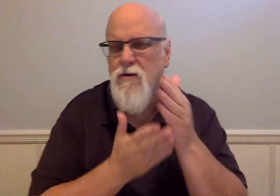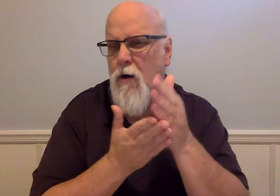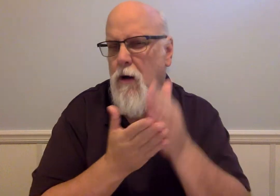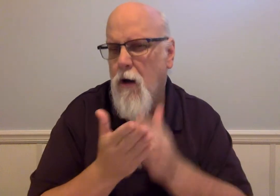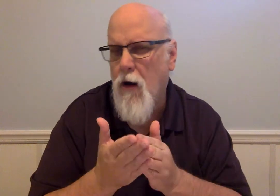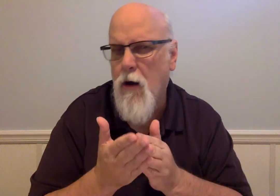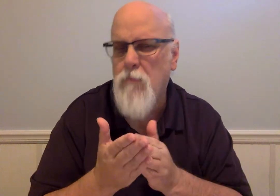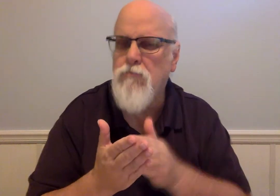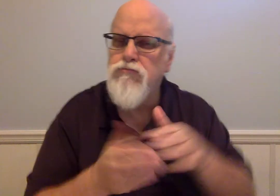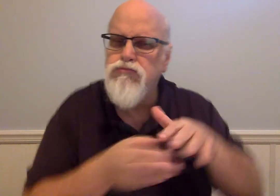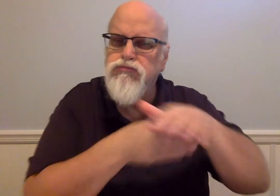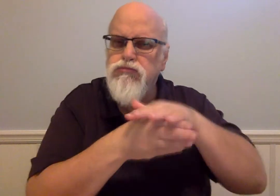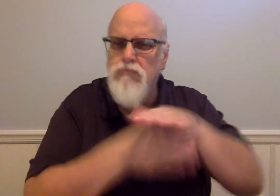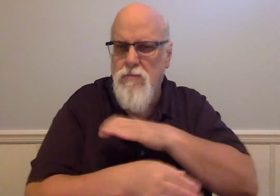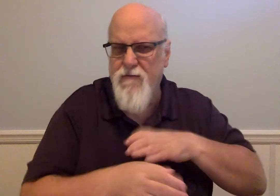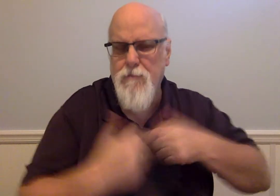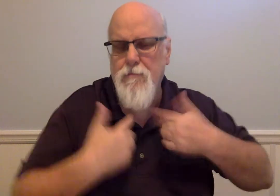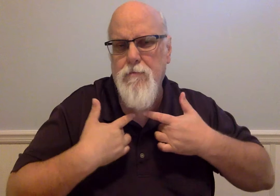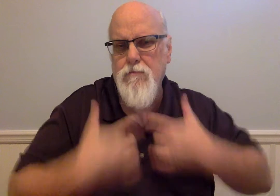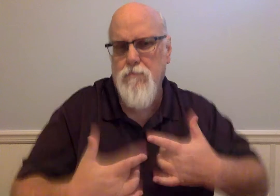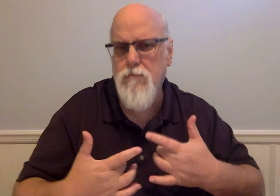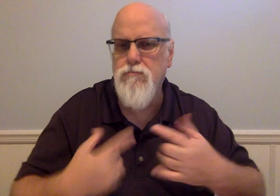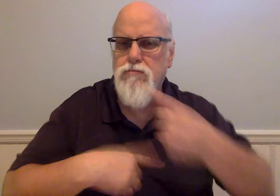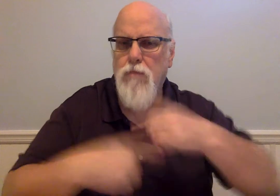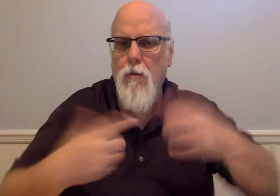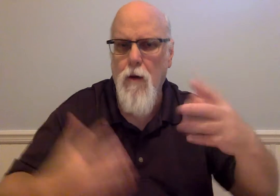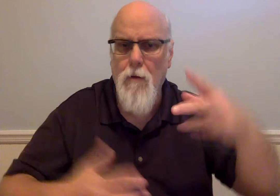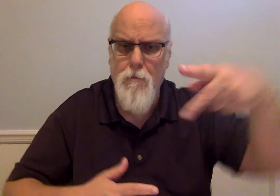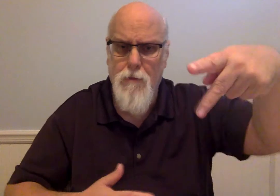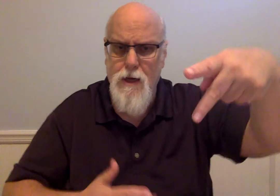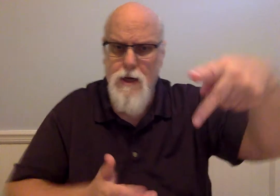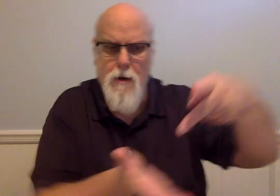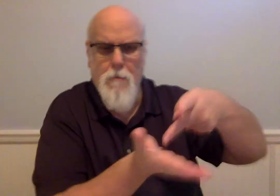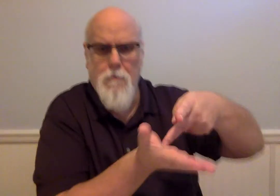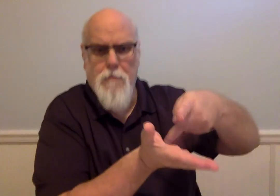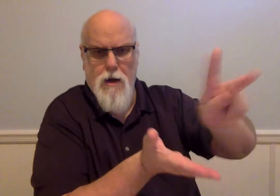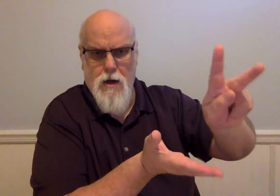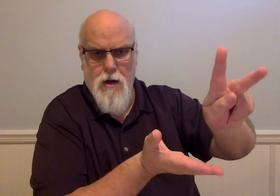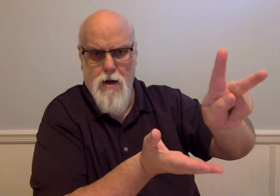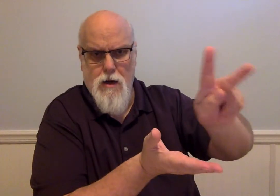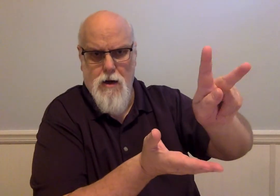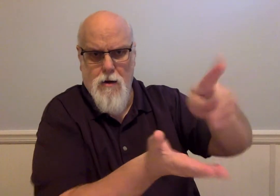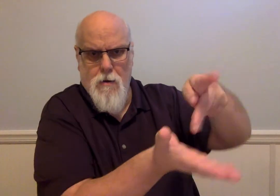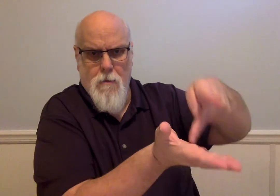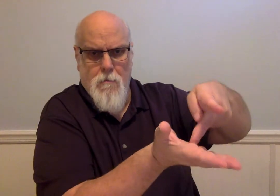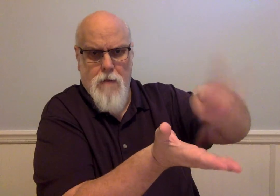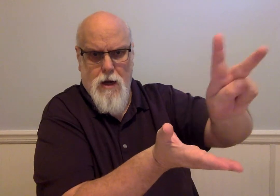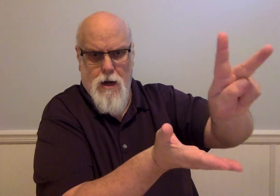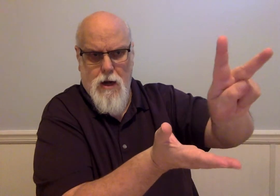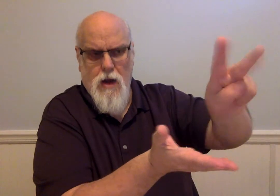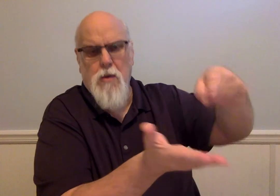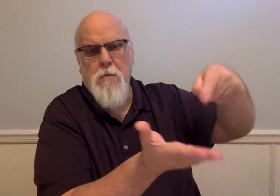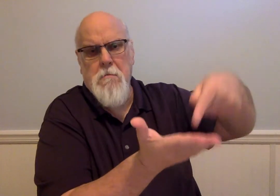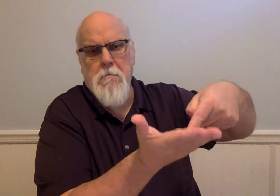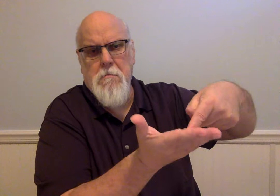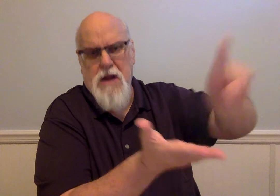off. Some in Cleveland people may sign pay with a P, but it could be with